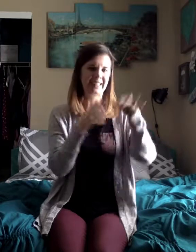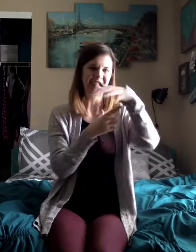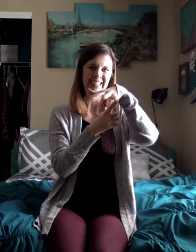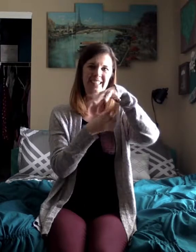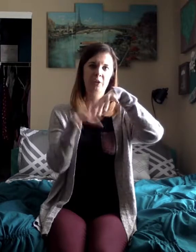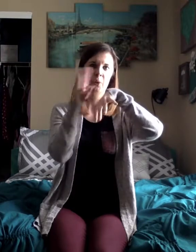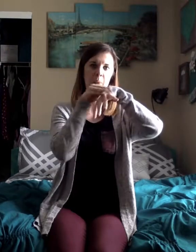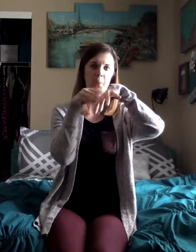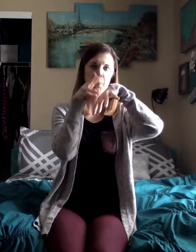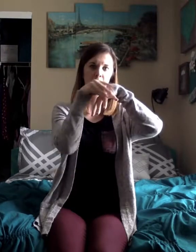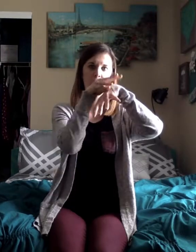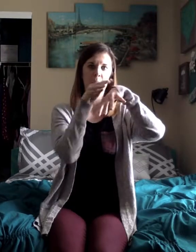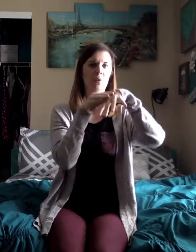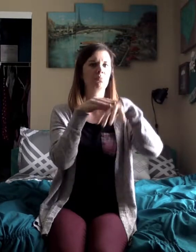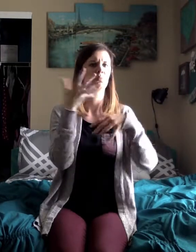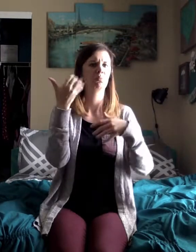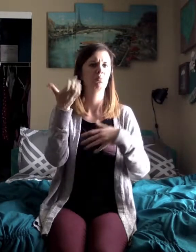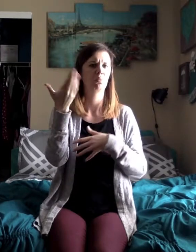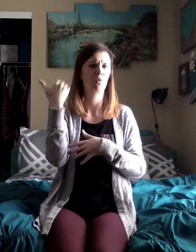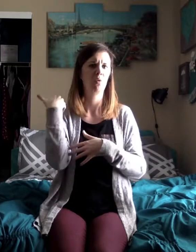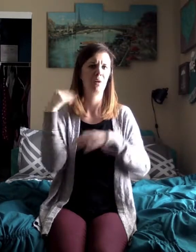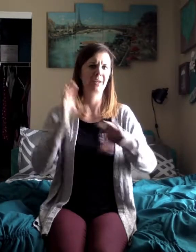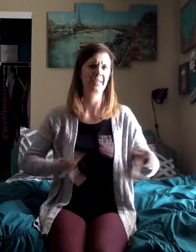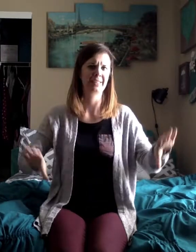that activity in class, called the stomata,